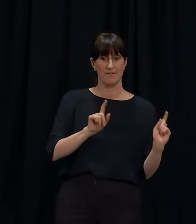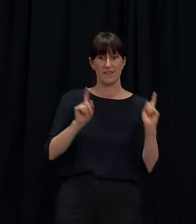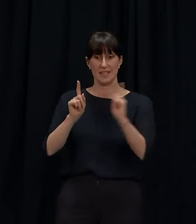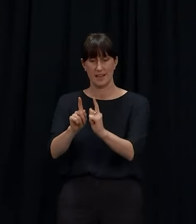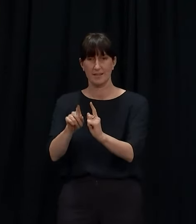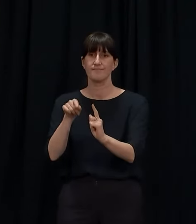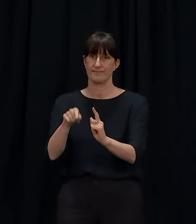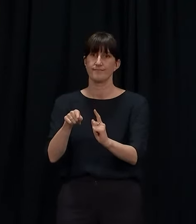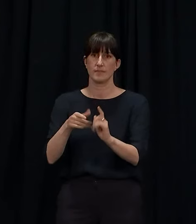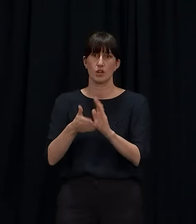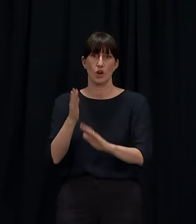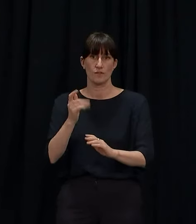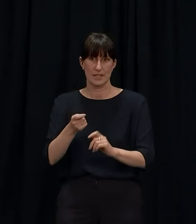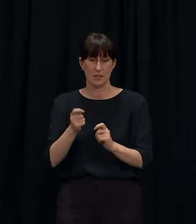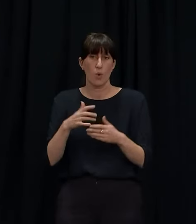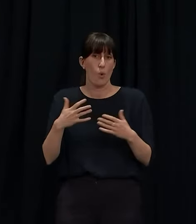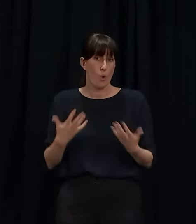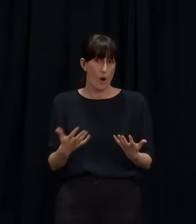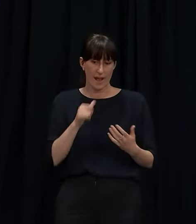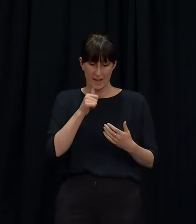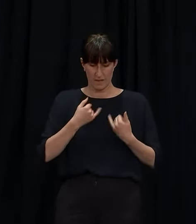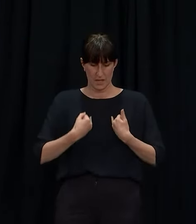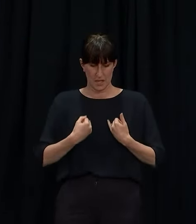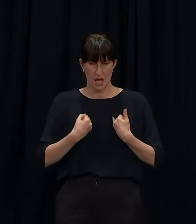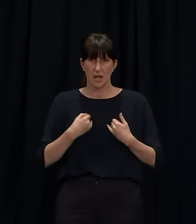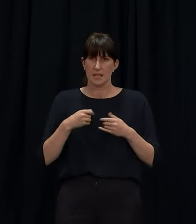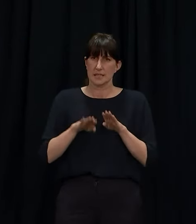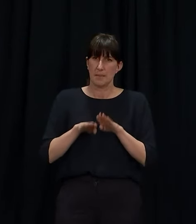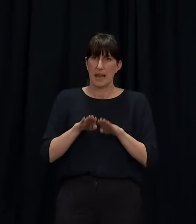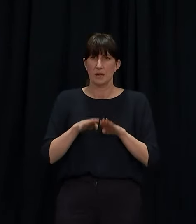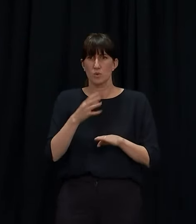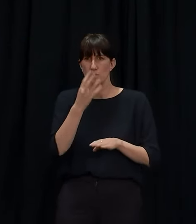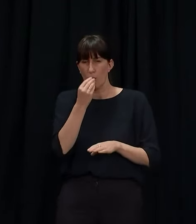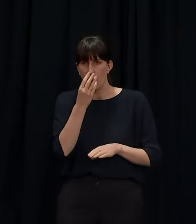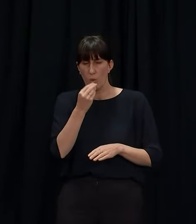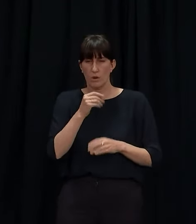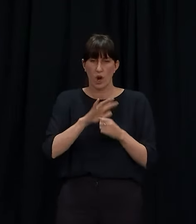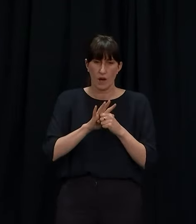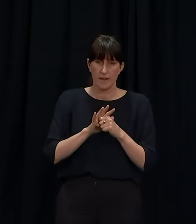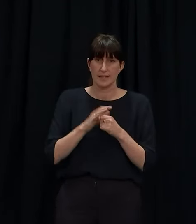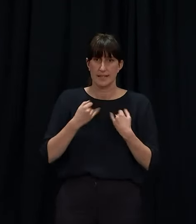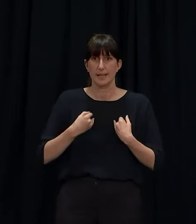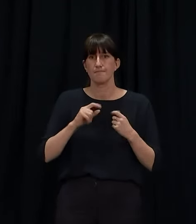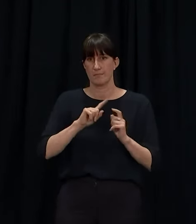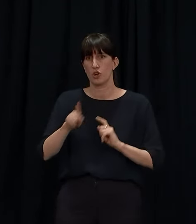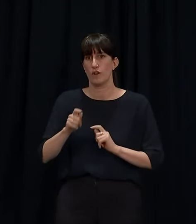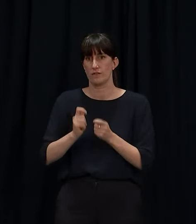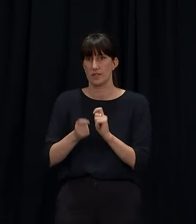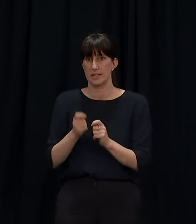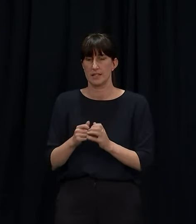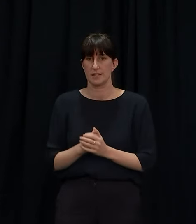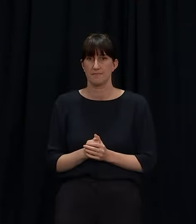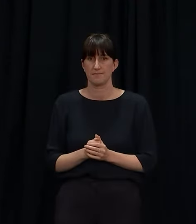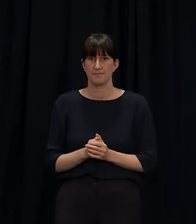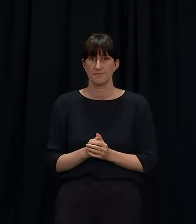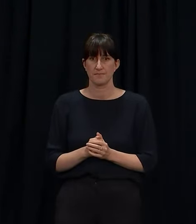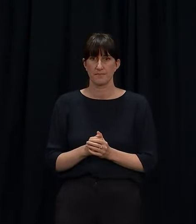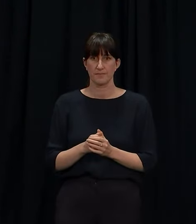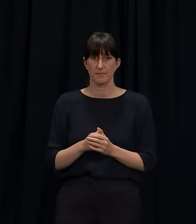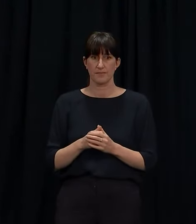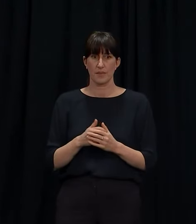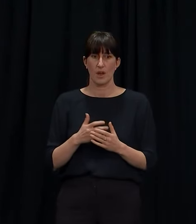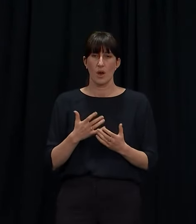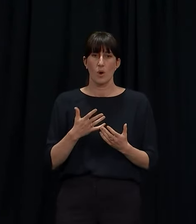Whole genome sequencing, ESR has now run whole genome sequencing on samples from 152